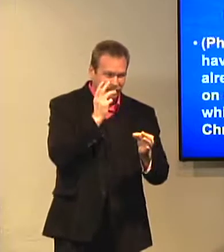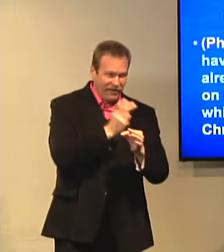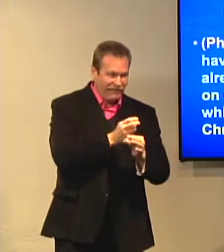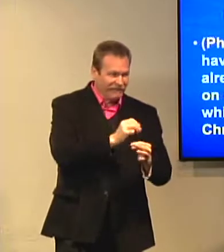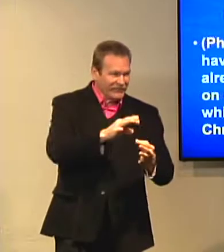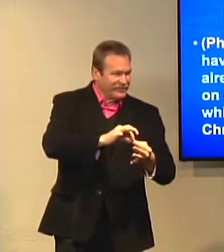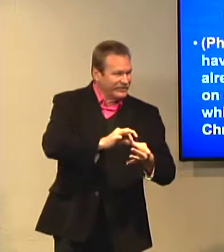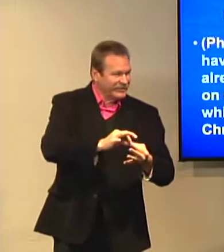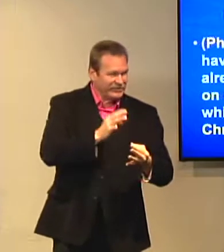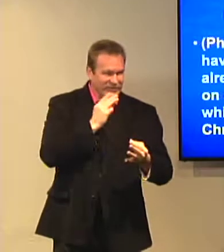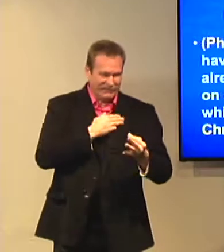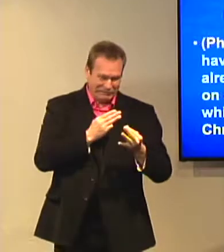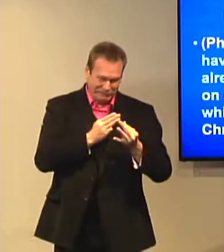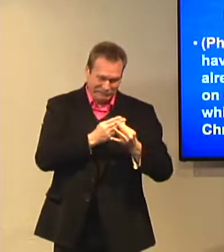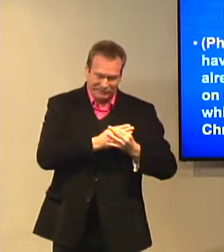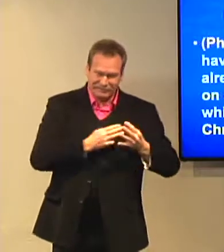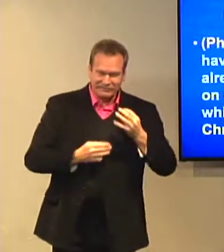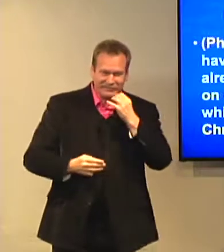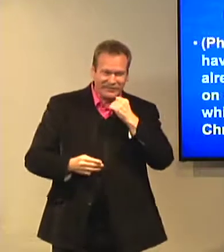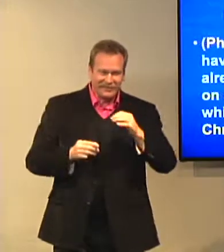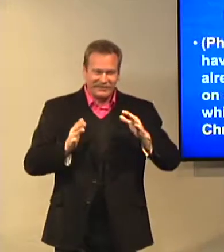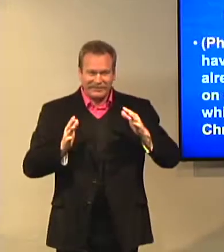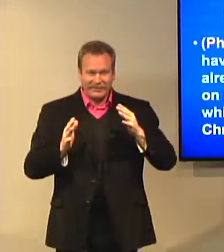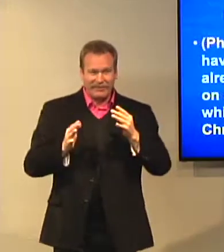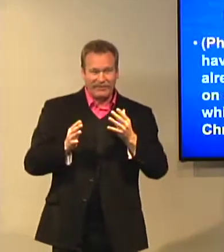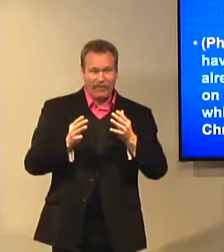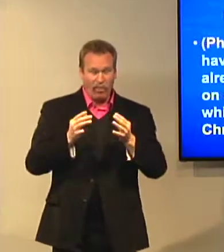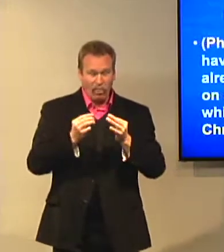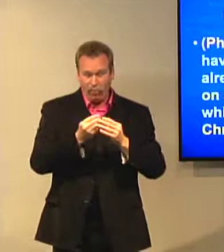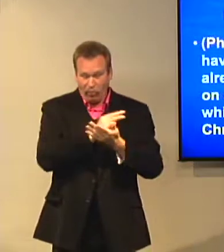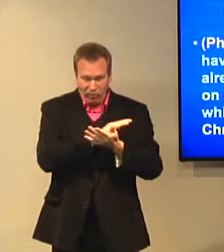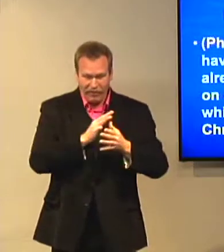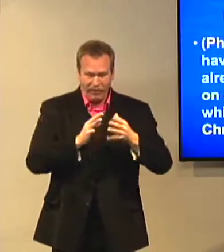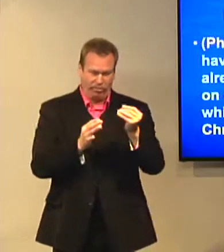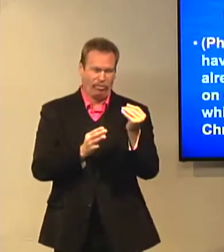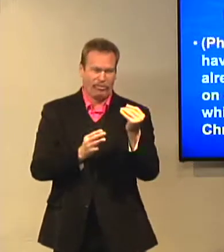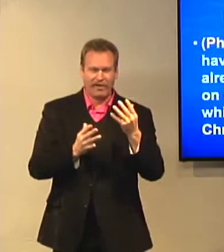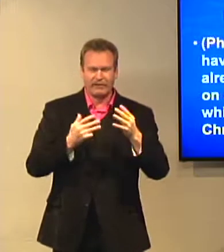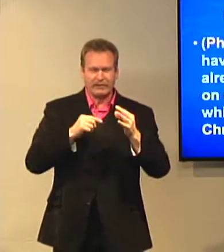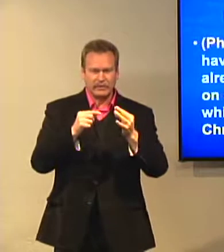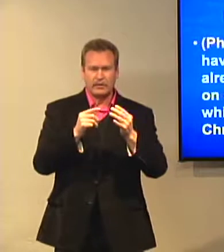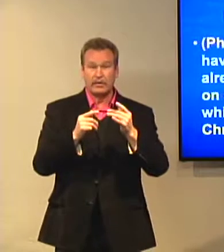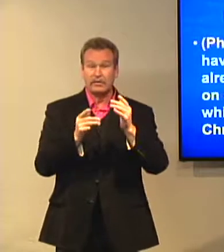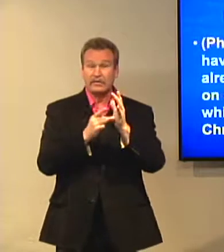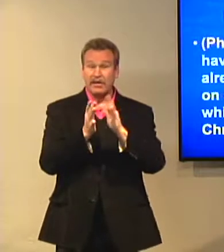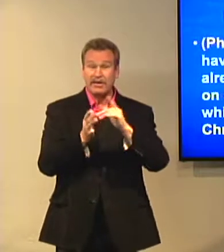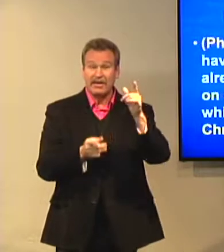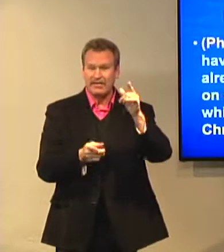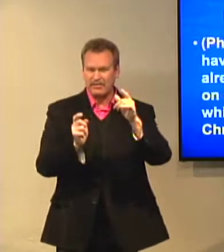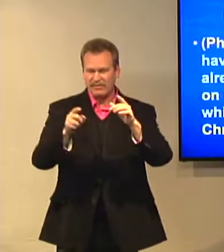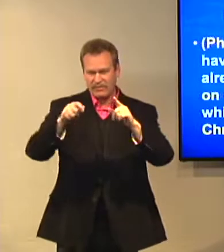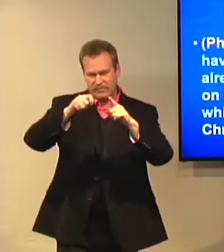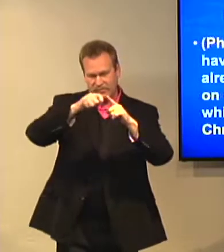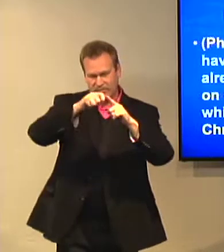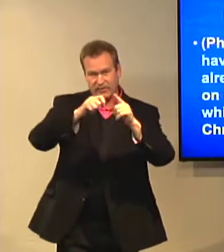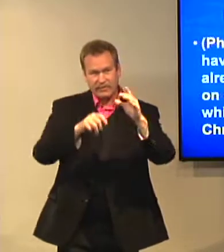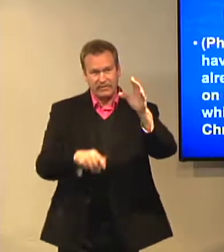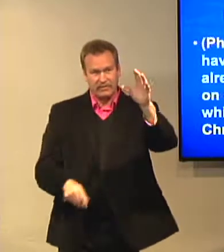glued together. You have to be careful. You have to get them separated. When you use super glue, you have to be careful. So Jesus is